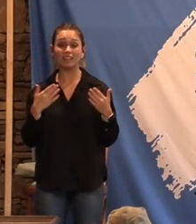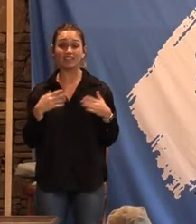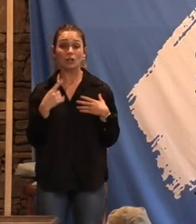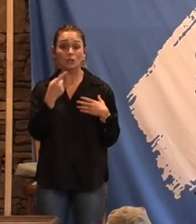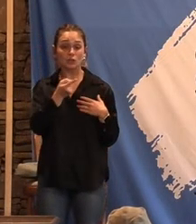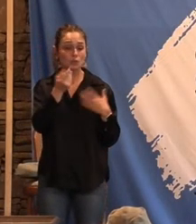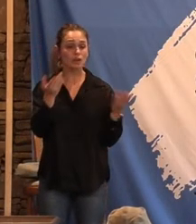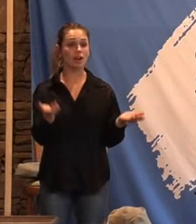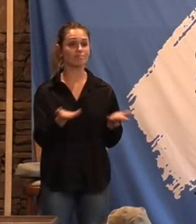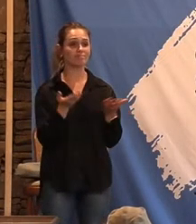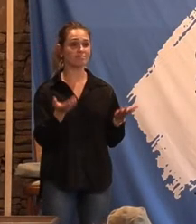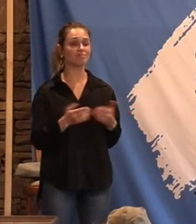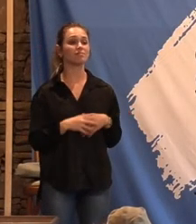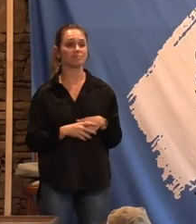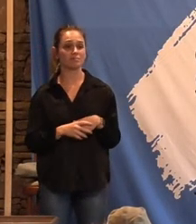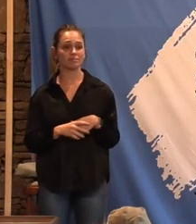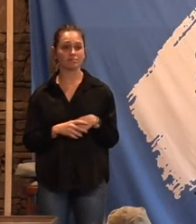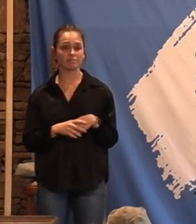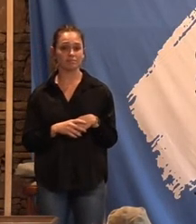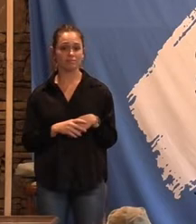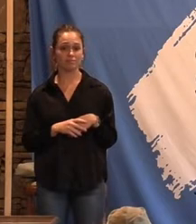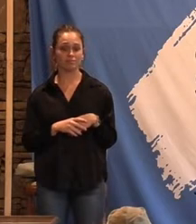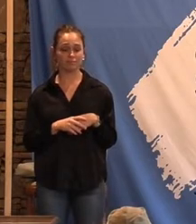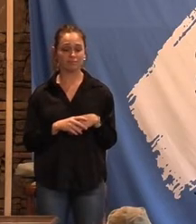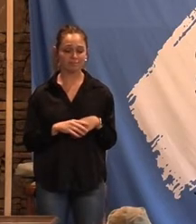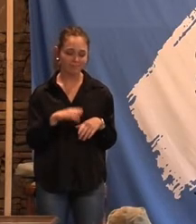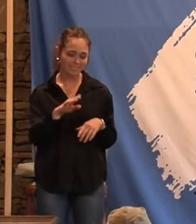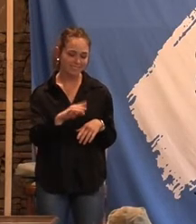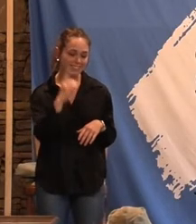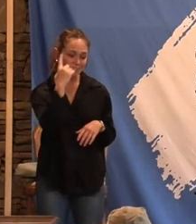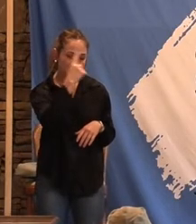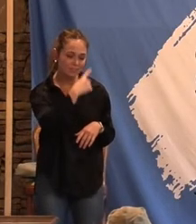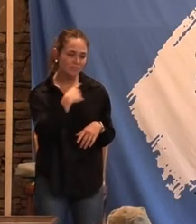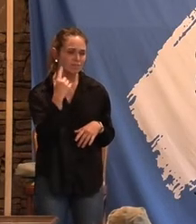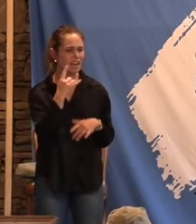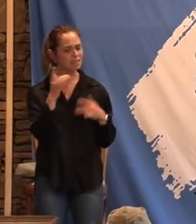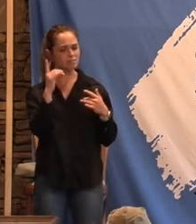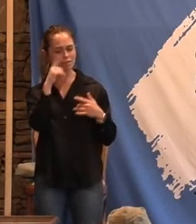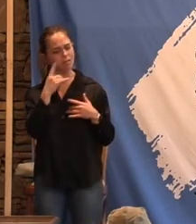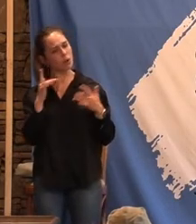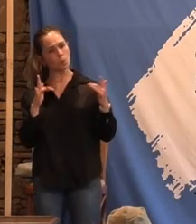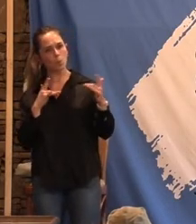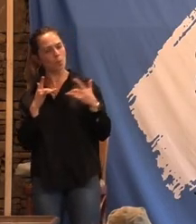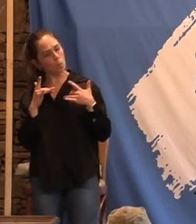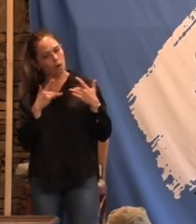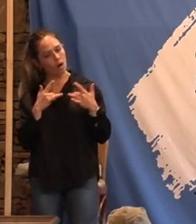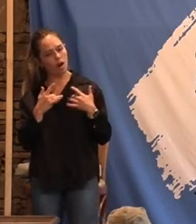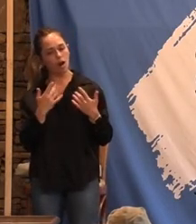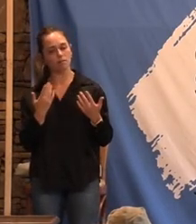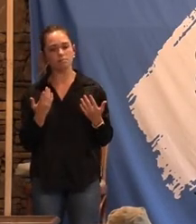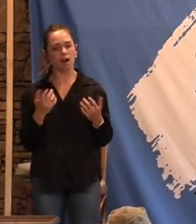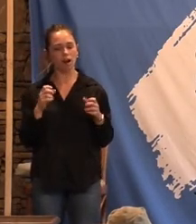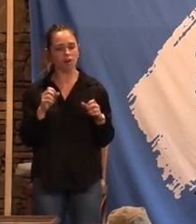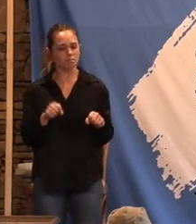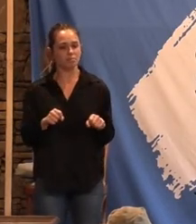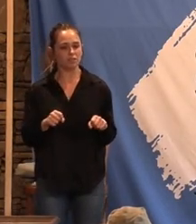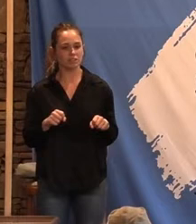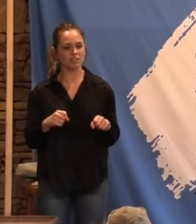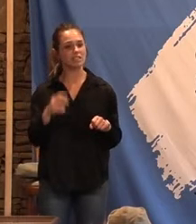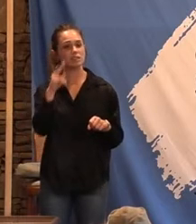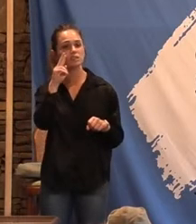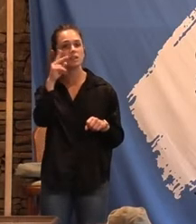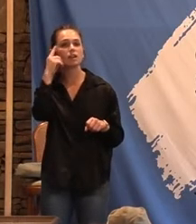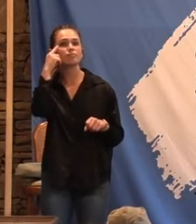are here." His little face was worried. I could almost see